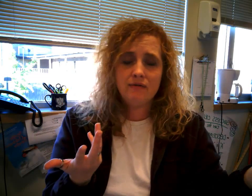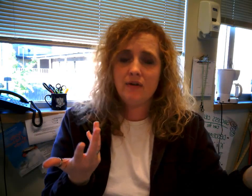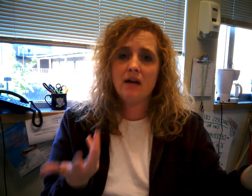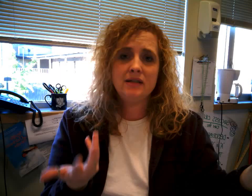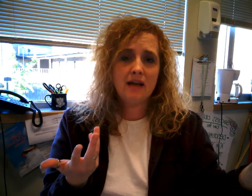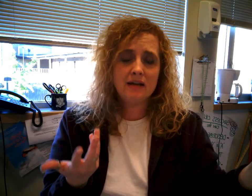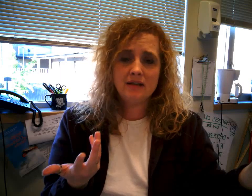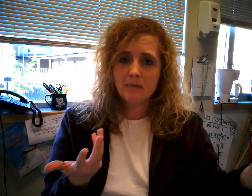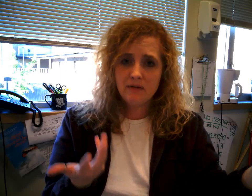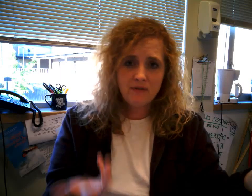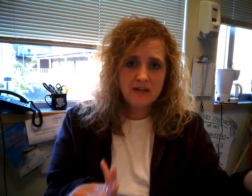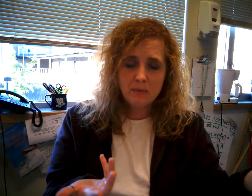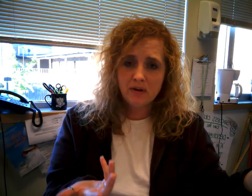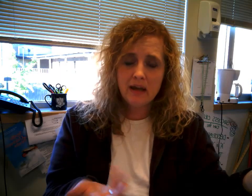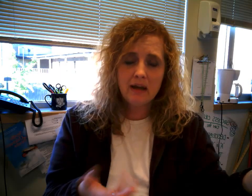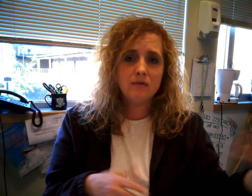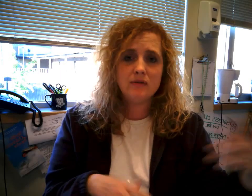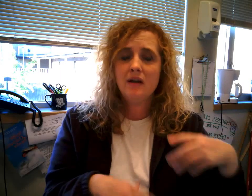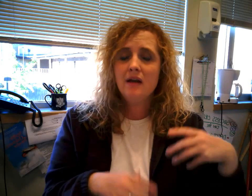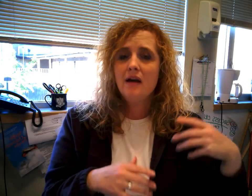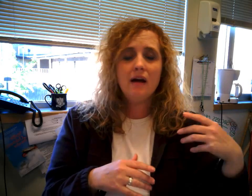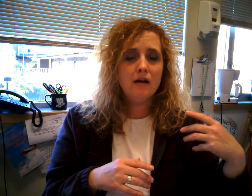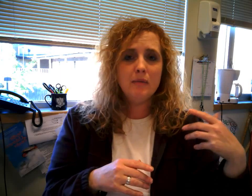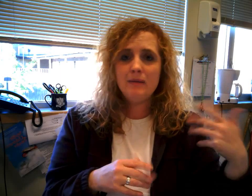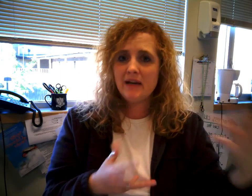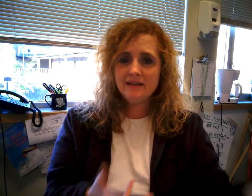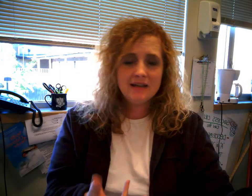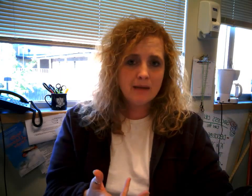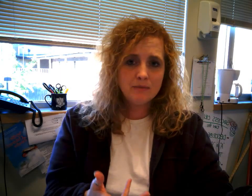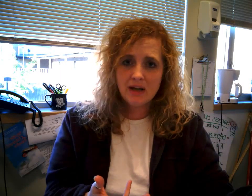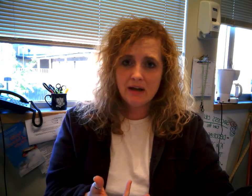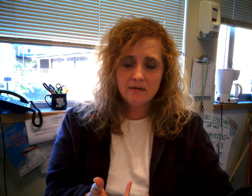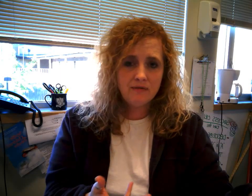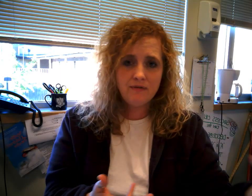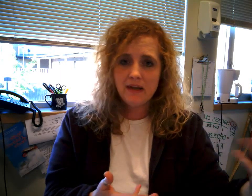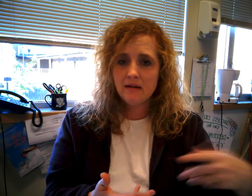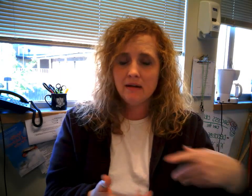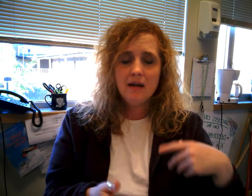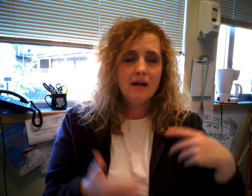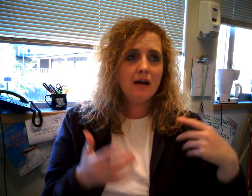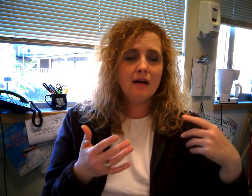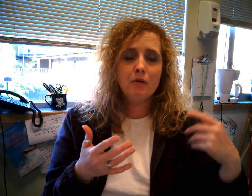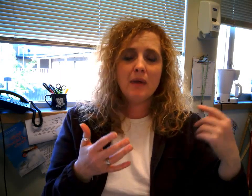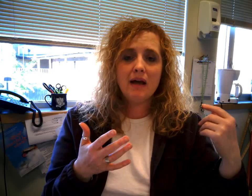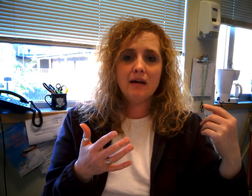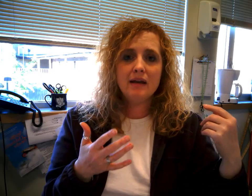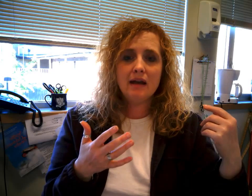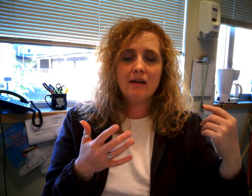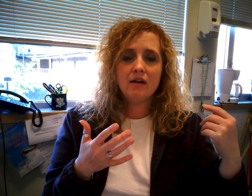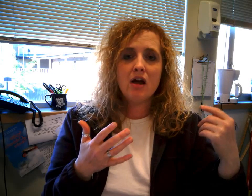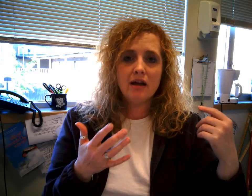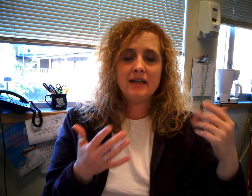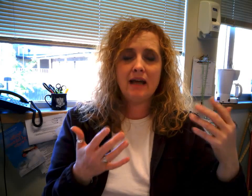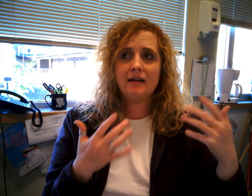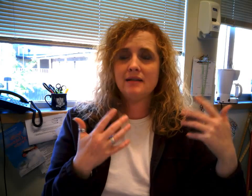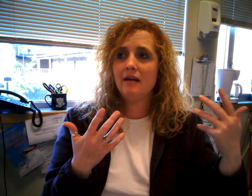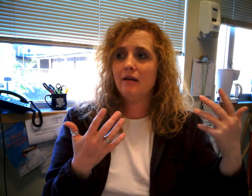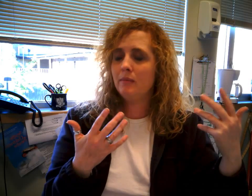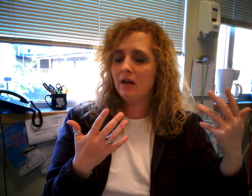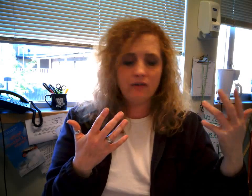Okay. The next one is awkward, not the strange awkward, but the a little bit odd awkward. I mean,